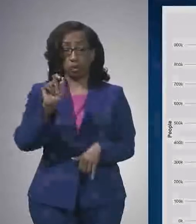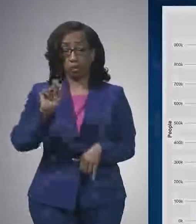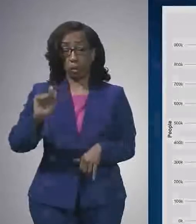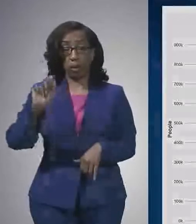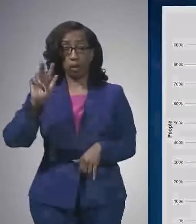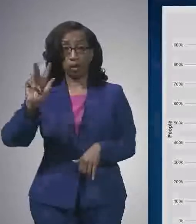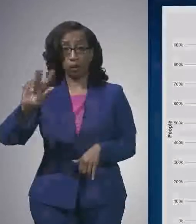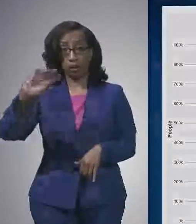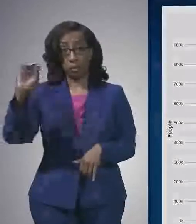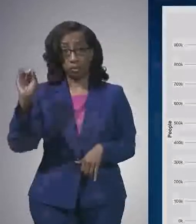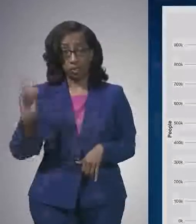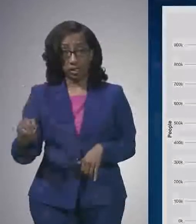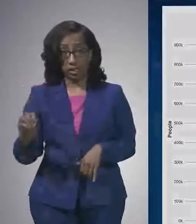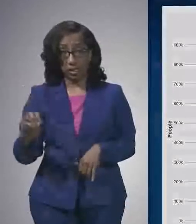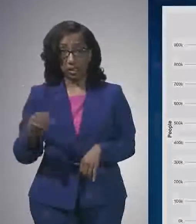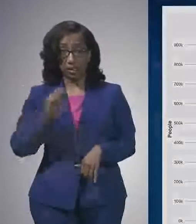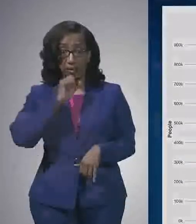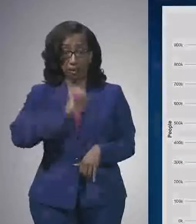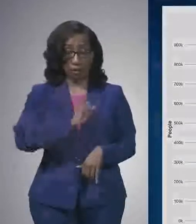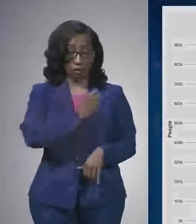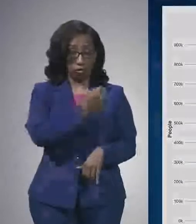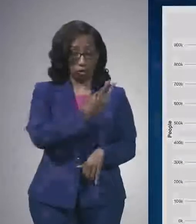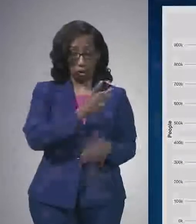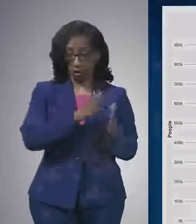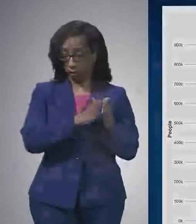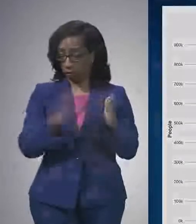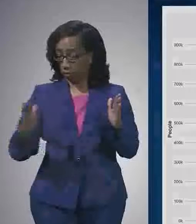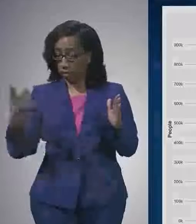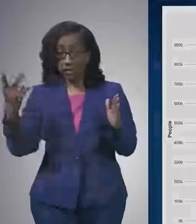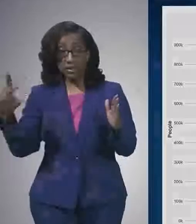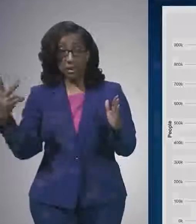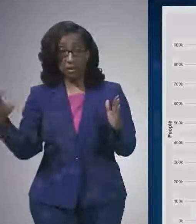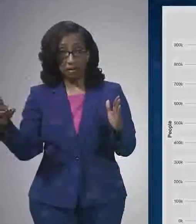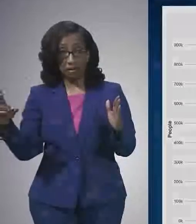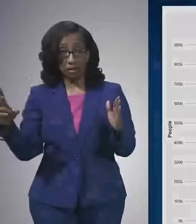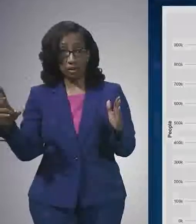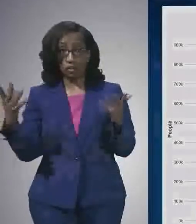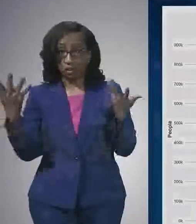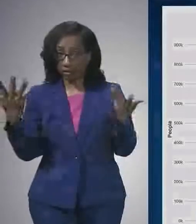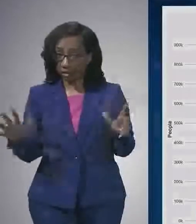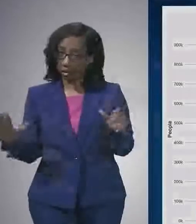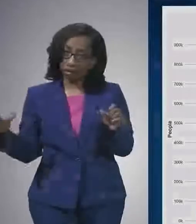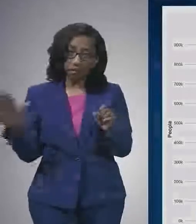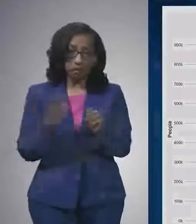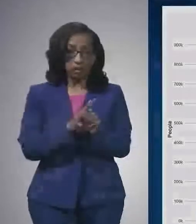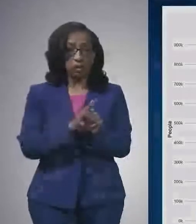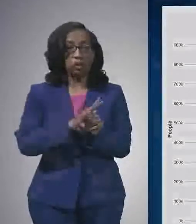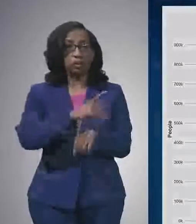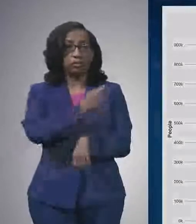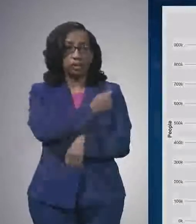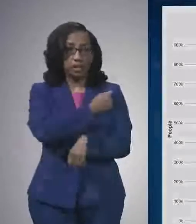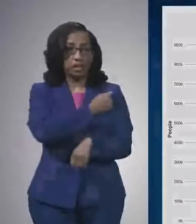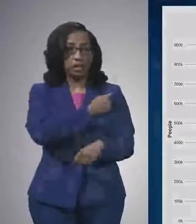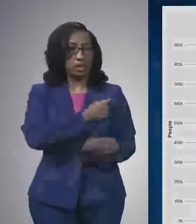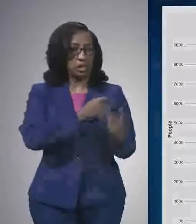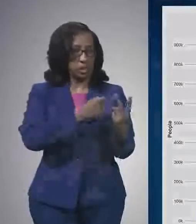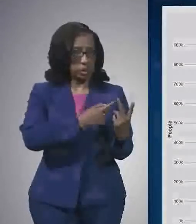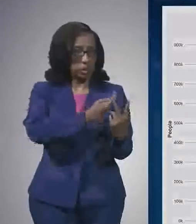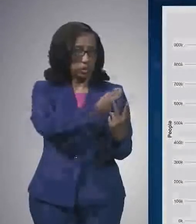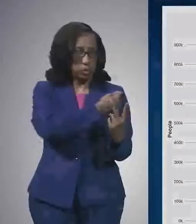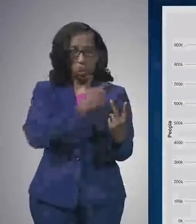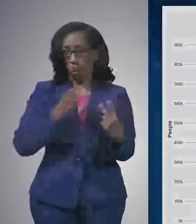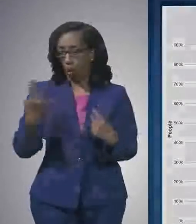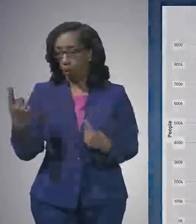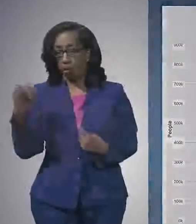23.3% of 12 to 17-year-olds who have been fully vaccinated in Shelby County.